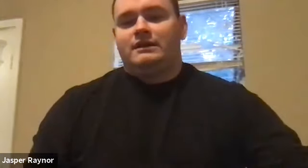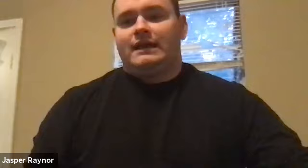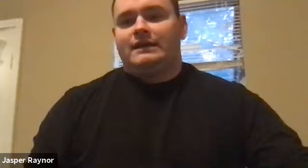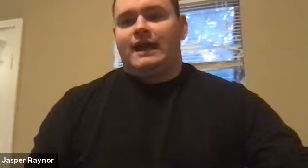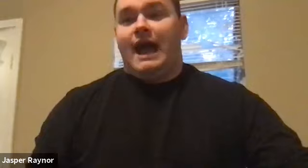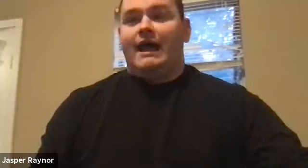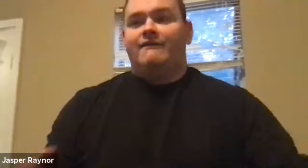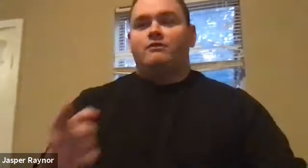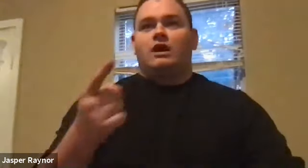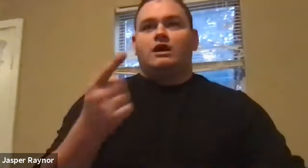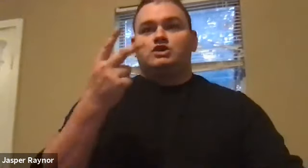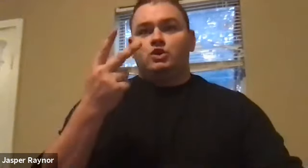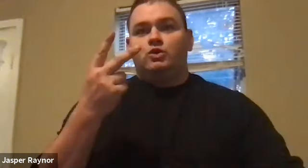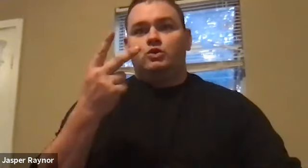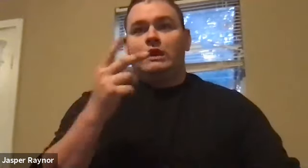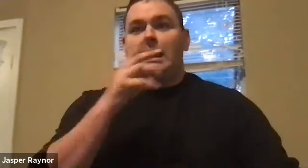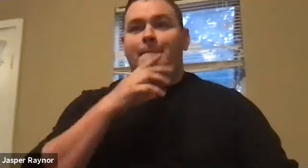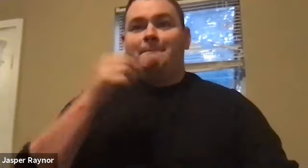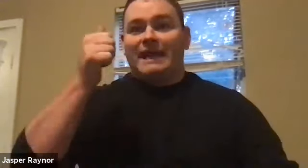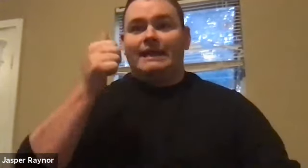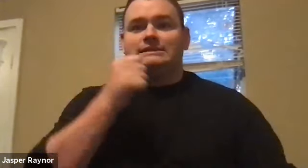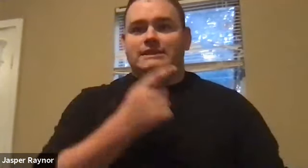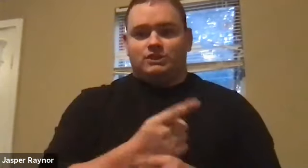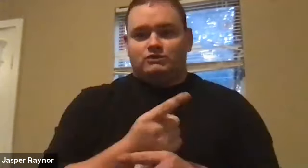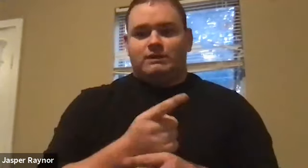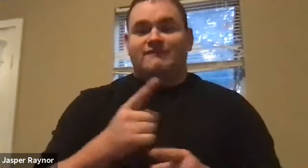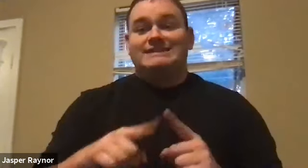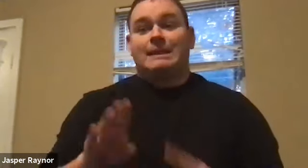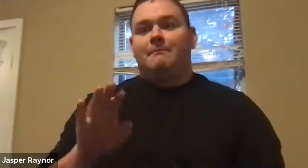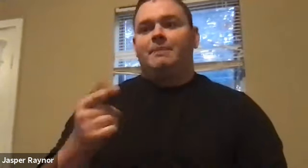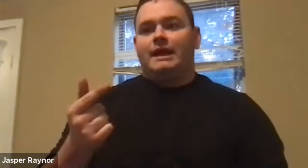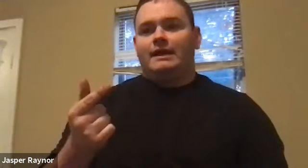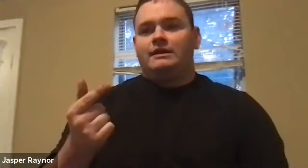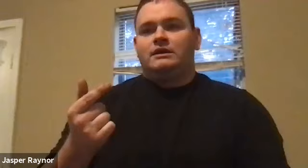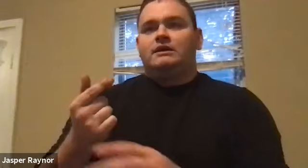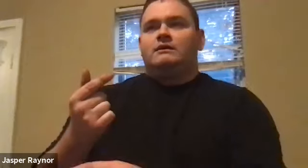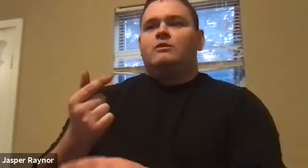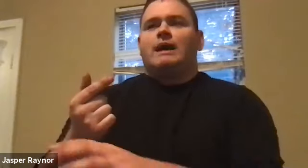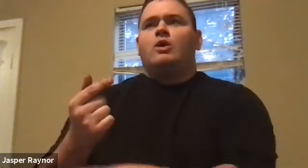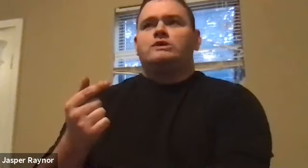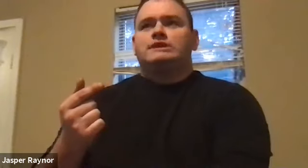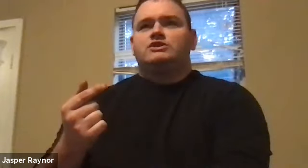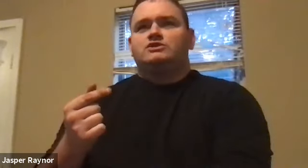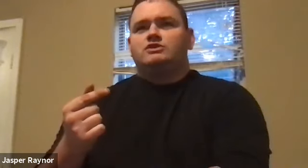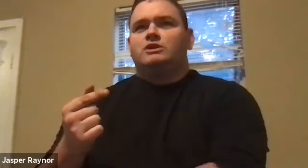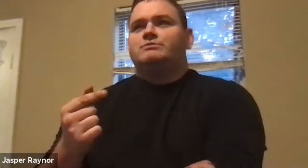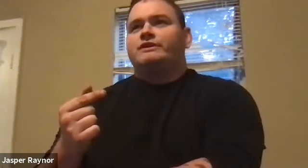like I have two big sisters, but if I say big, Well, my older sister, she was pretty